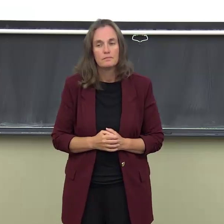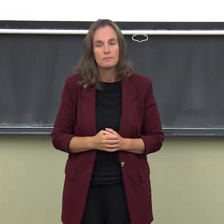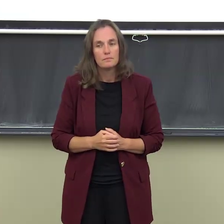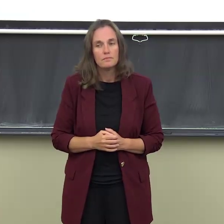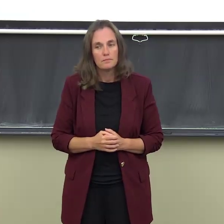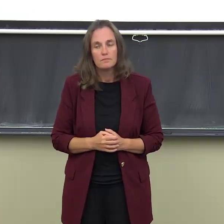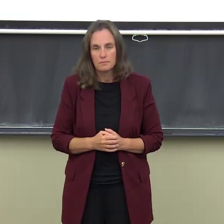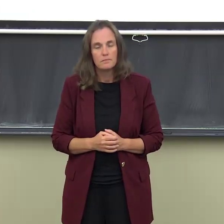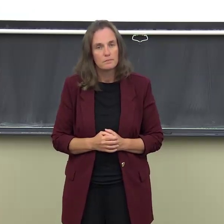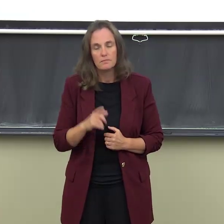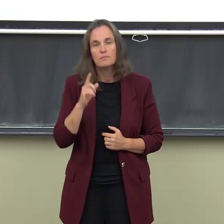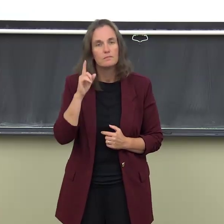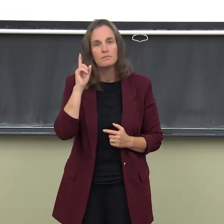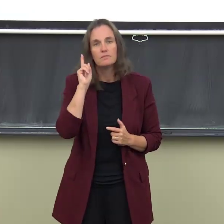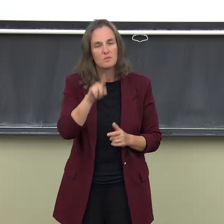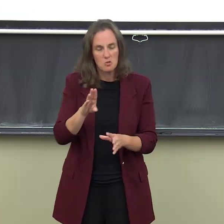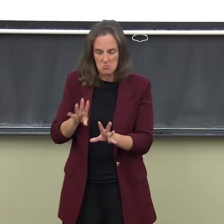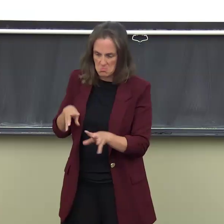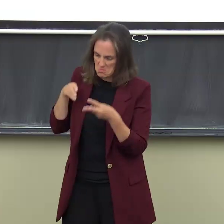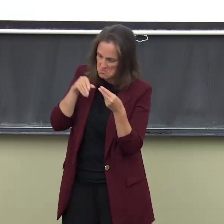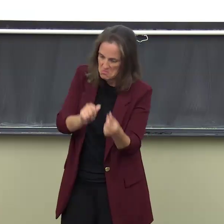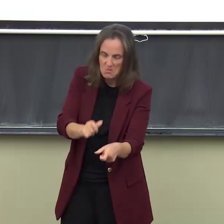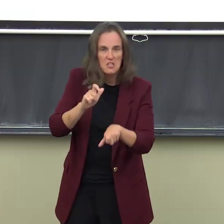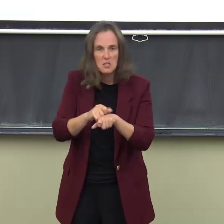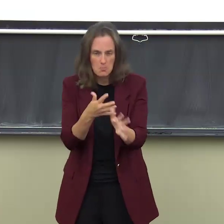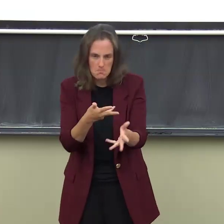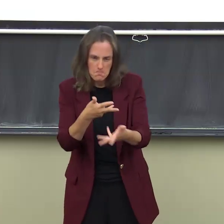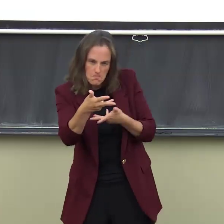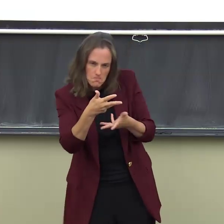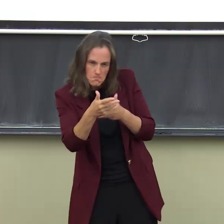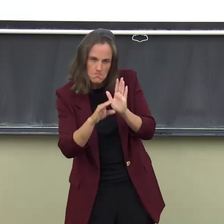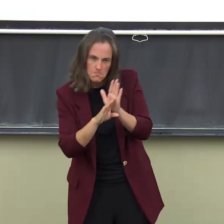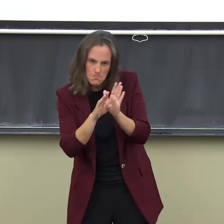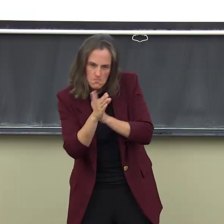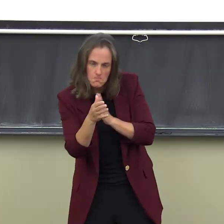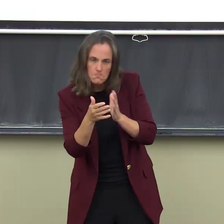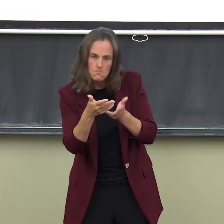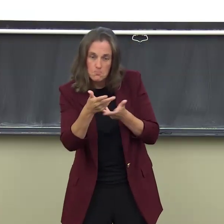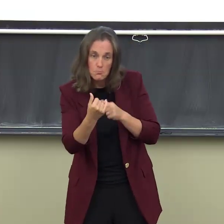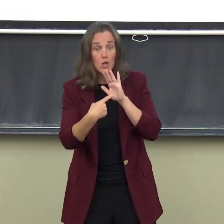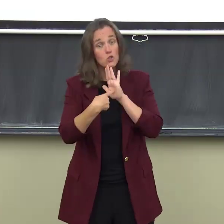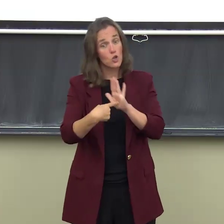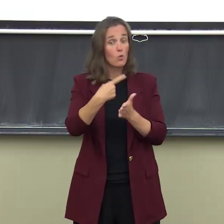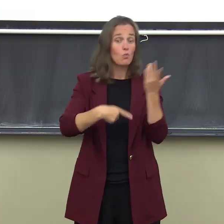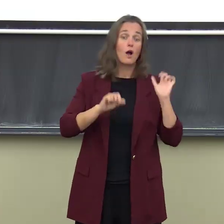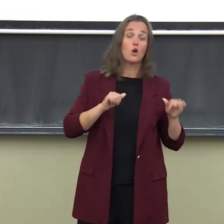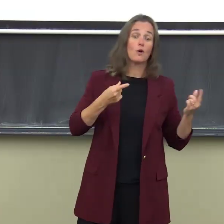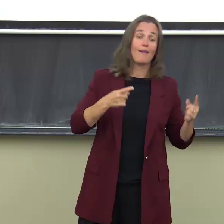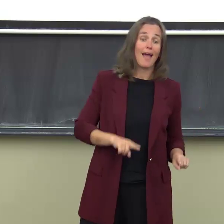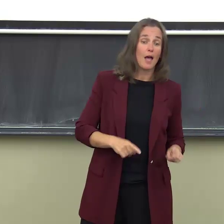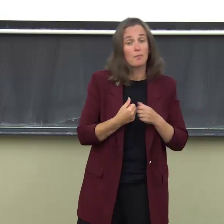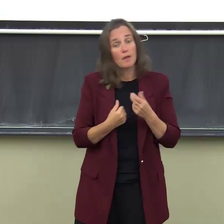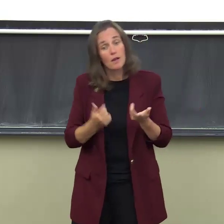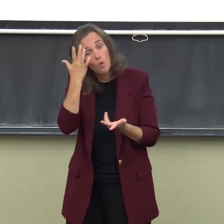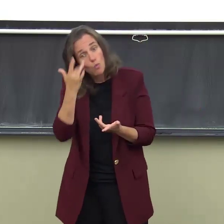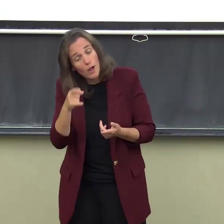You can spend lots of time trying to relate to them and like show what could happen or why to